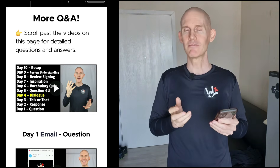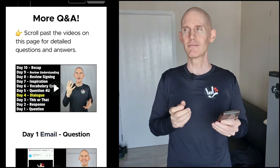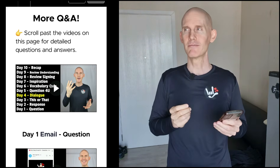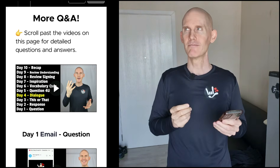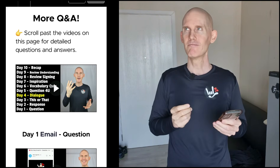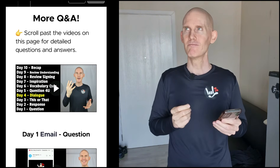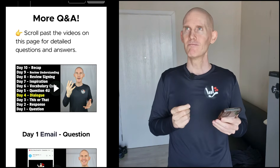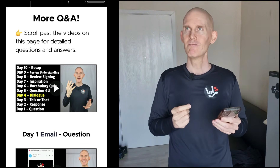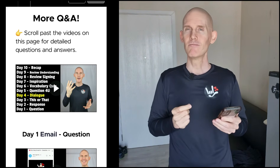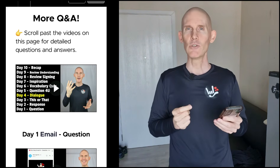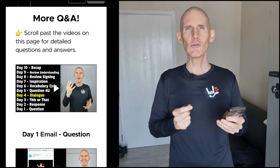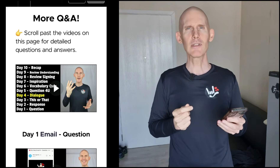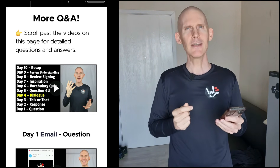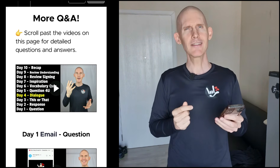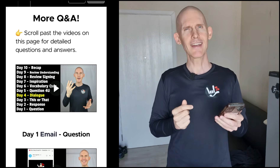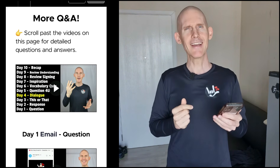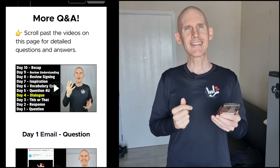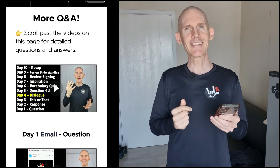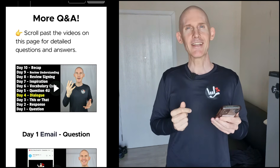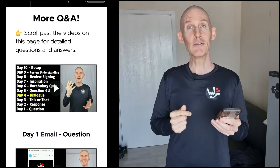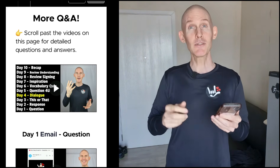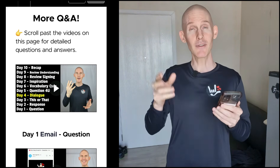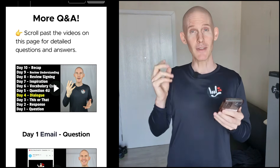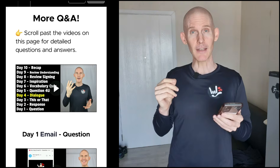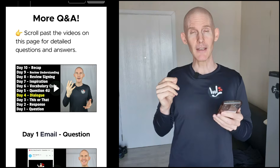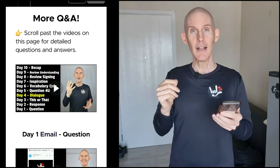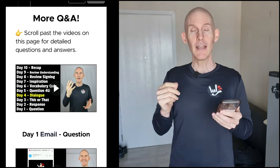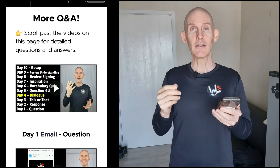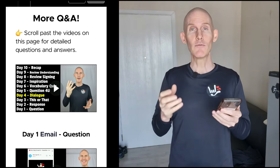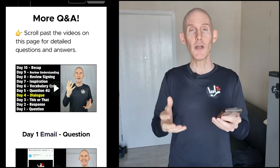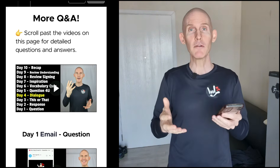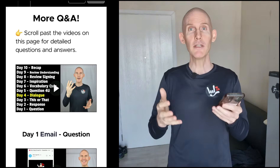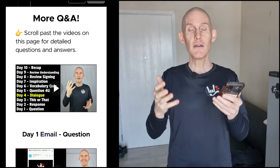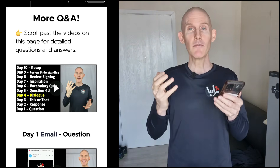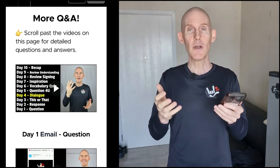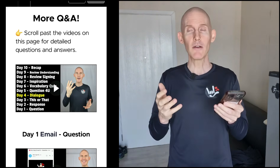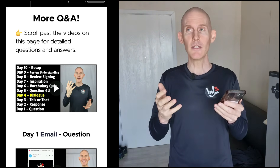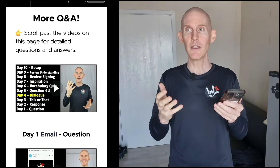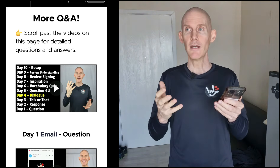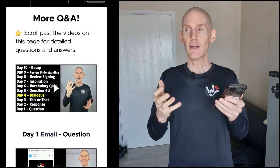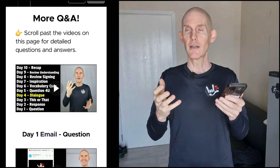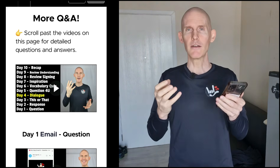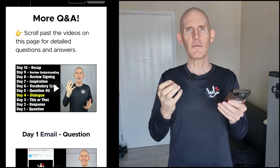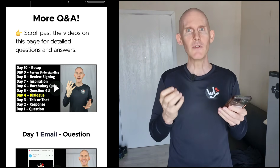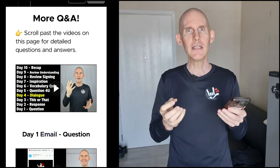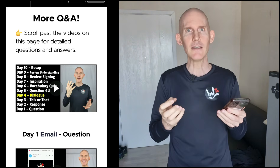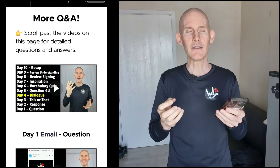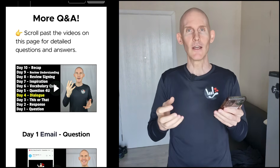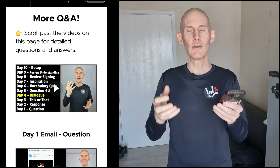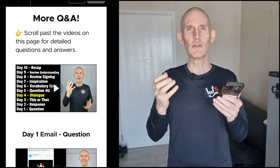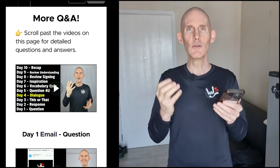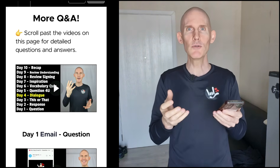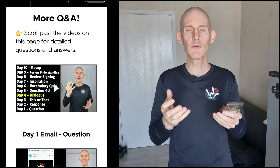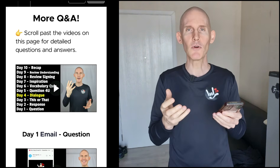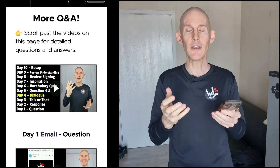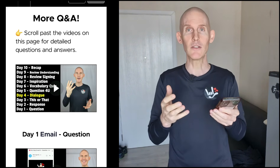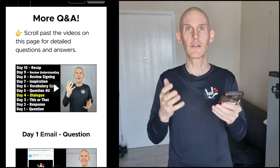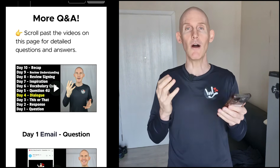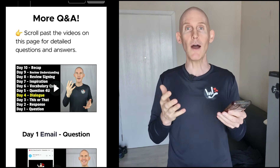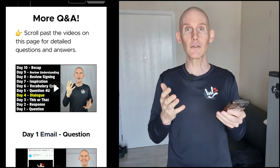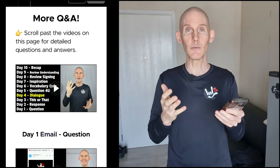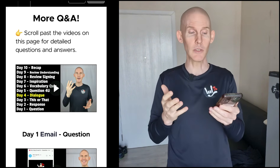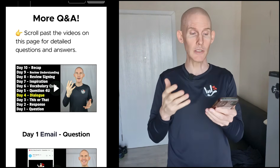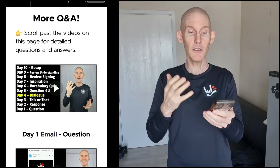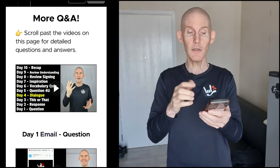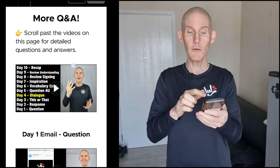as useless, I guess, as I used to think. It's very, very convenient, useful, and